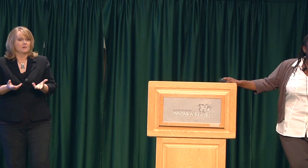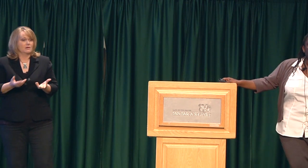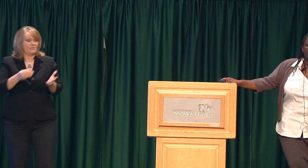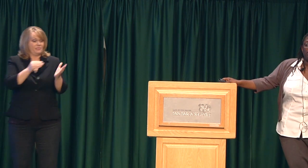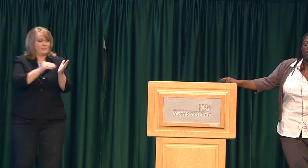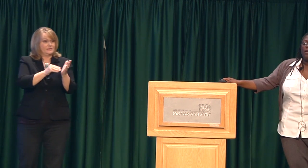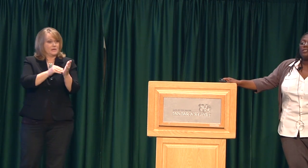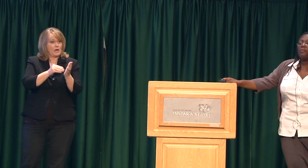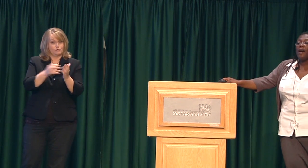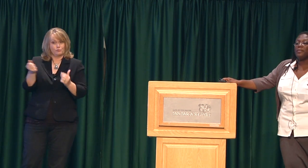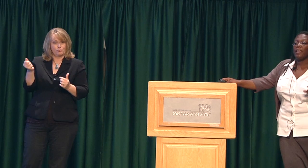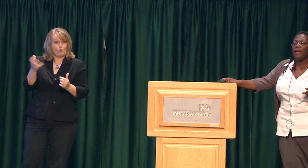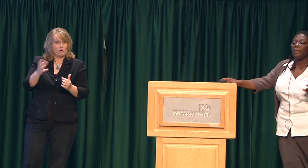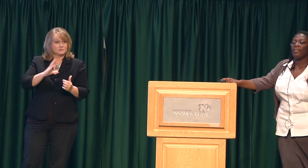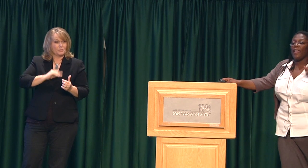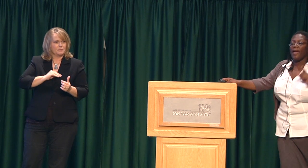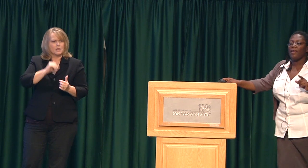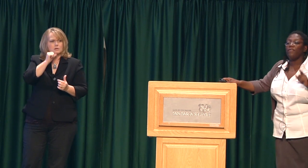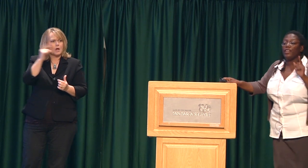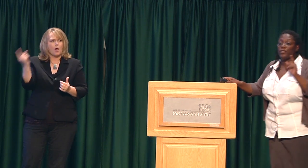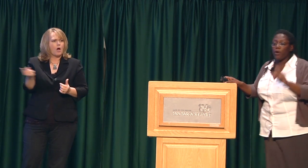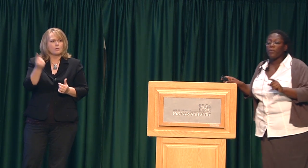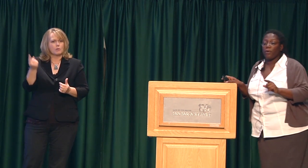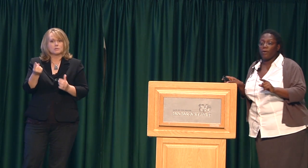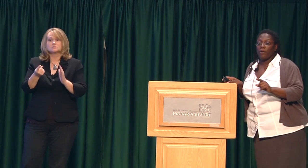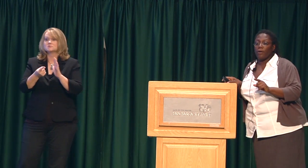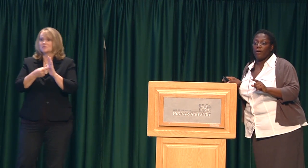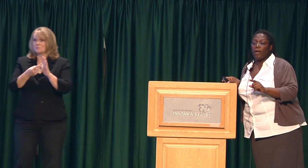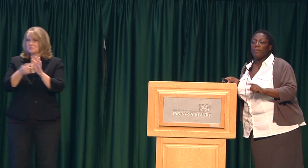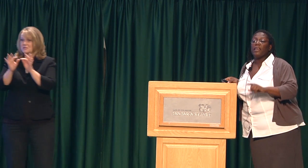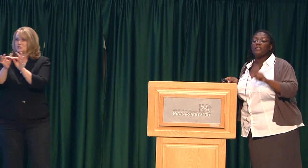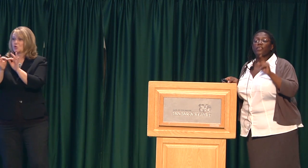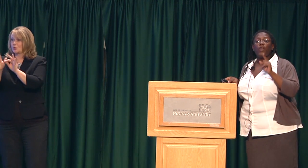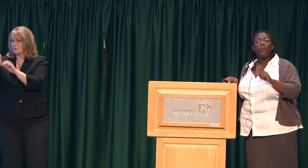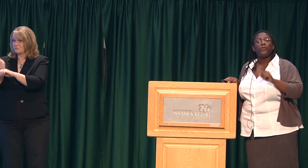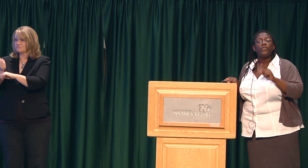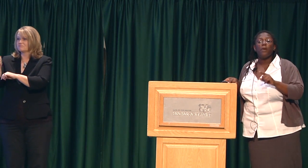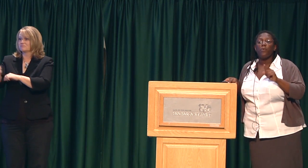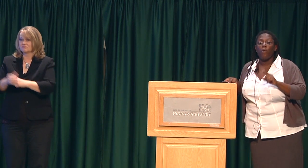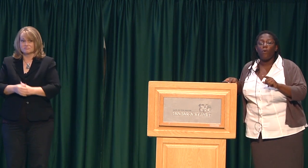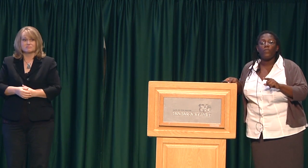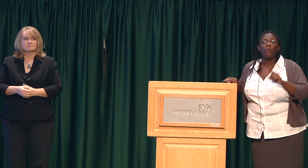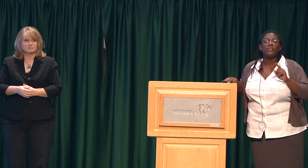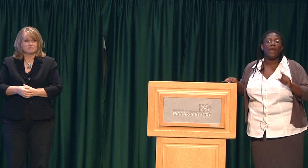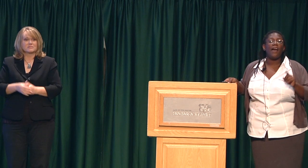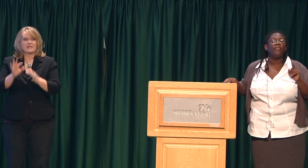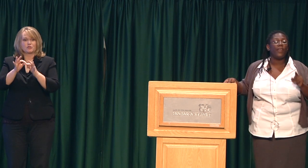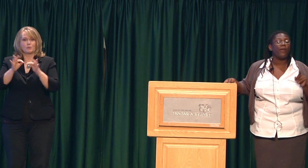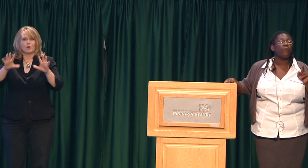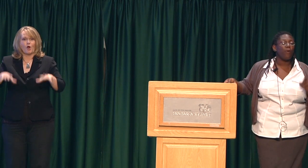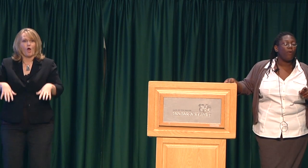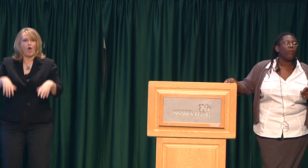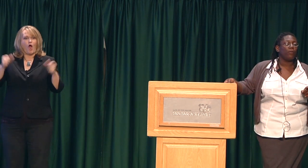of a physician. Sometimes it came at the hand of the interpreter. Because the interpreter took up a role that was